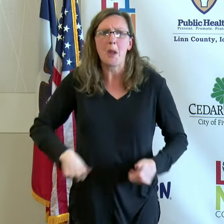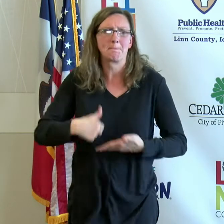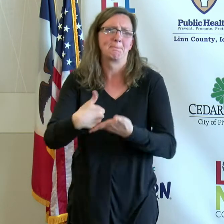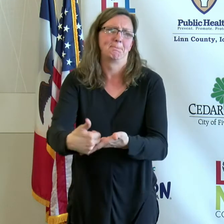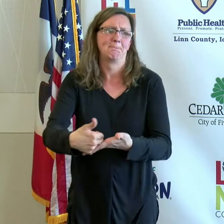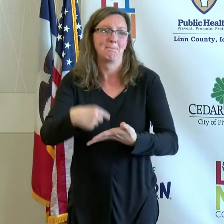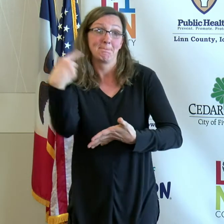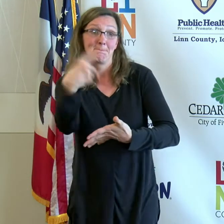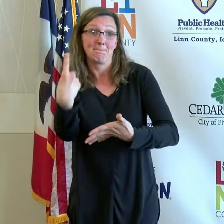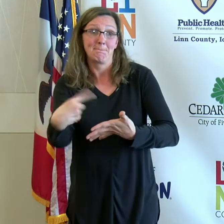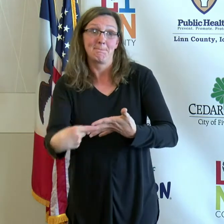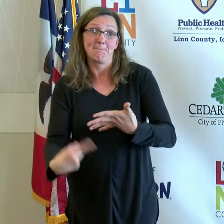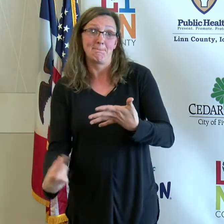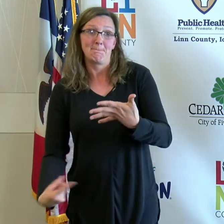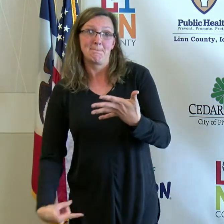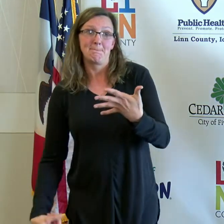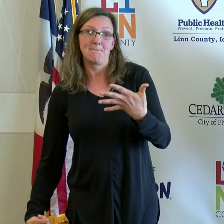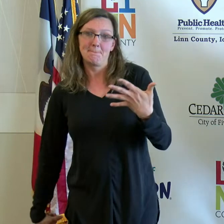time.